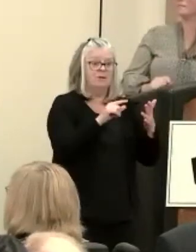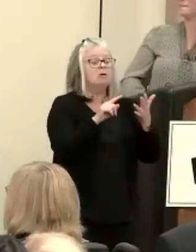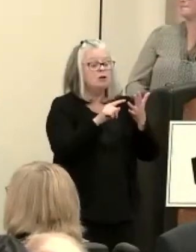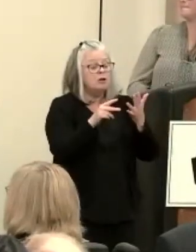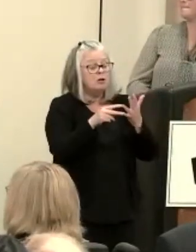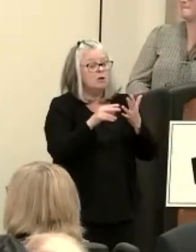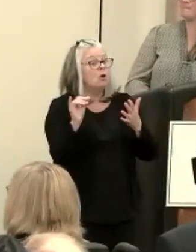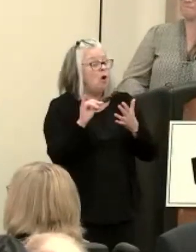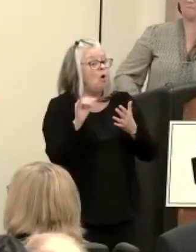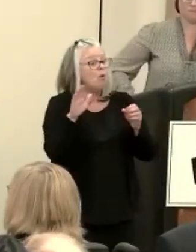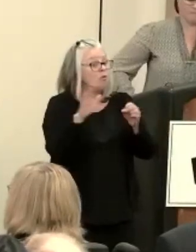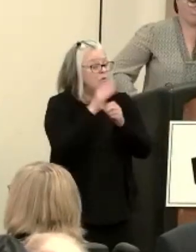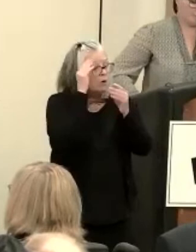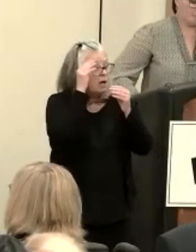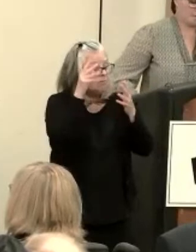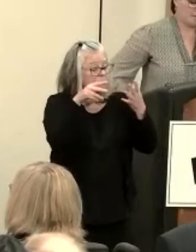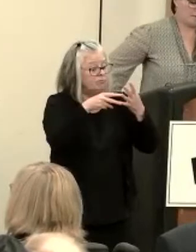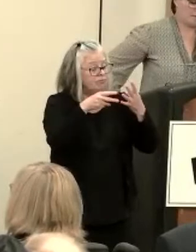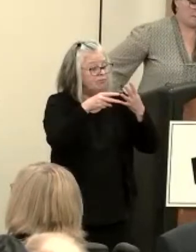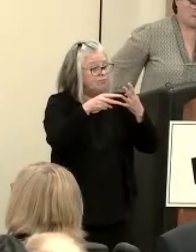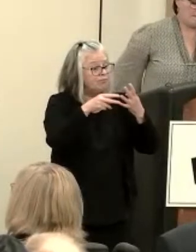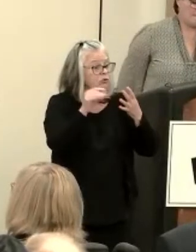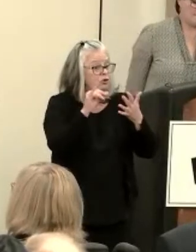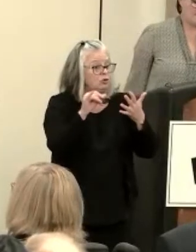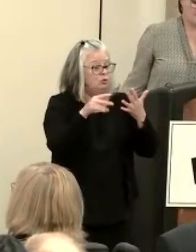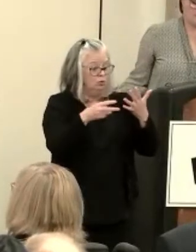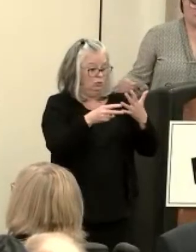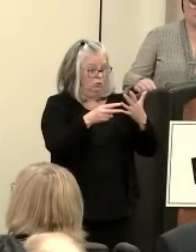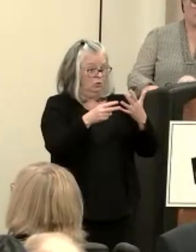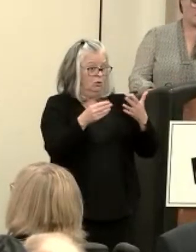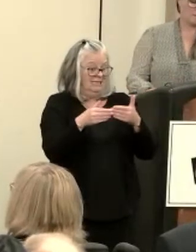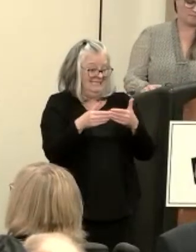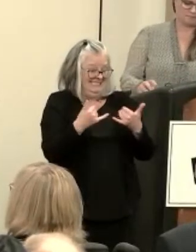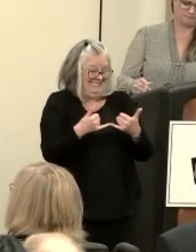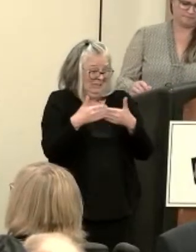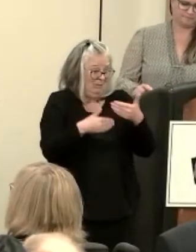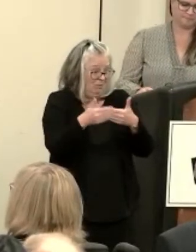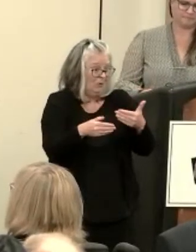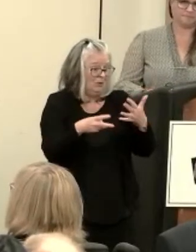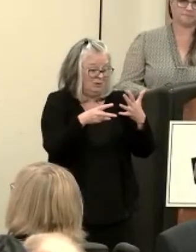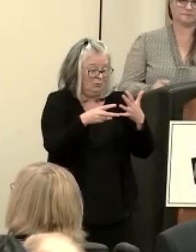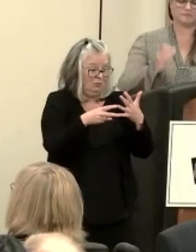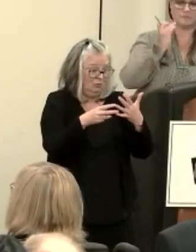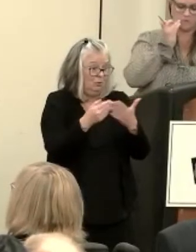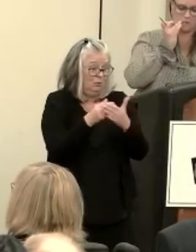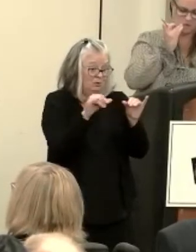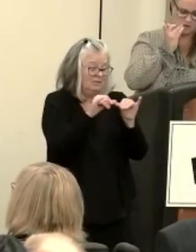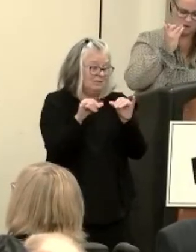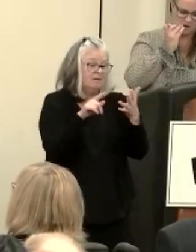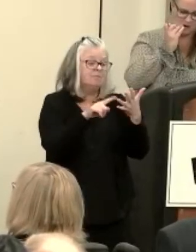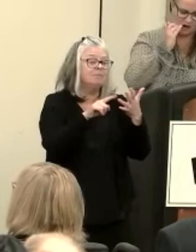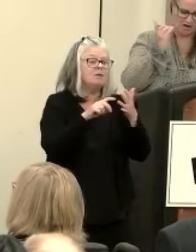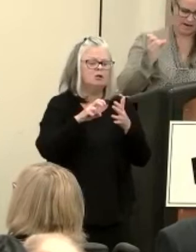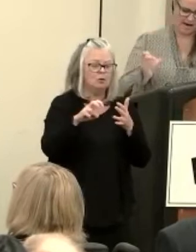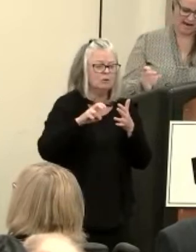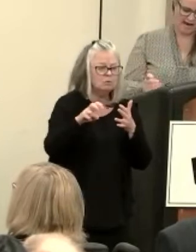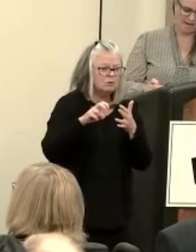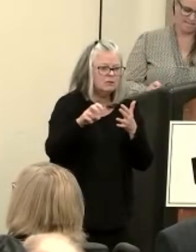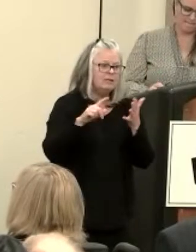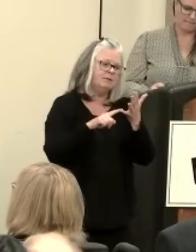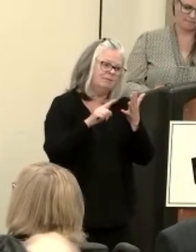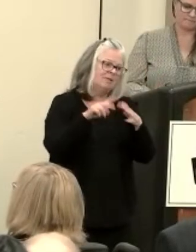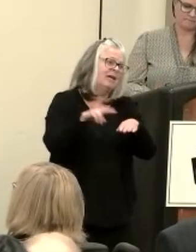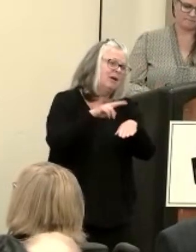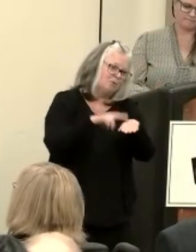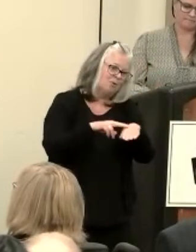a full update on the 2 accessibility standards that are currently in works right now. One is for the transportation, and of course, one